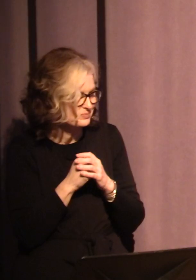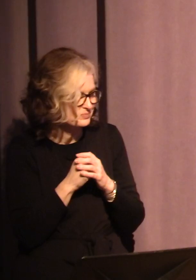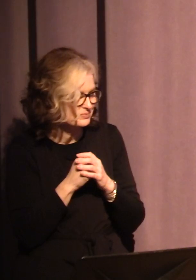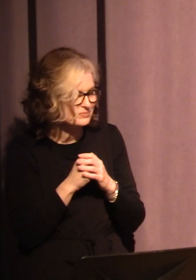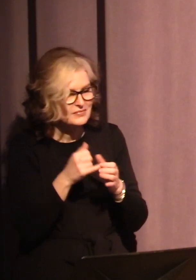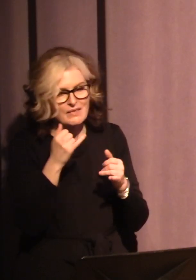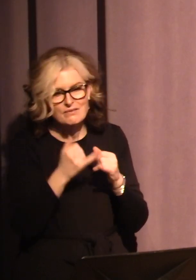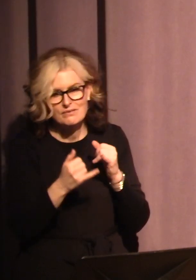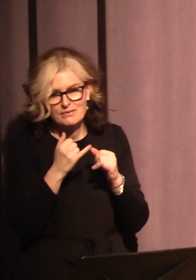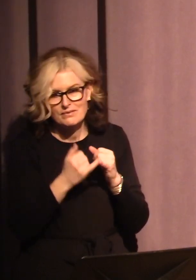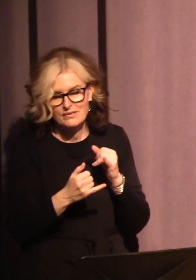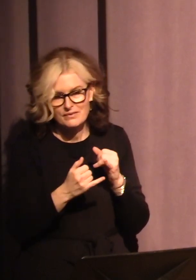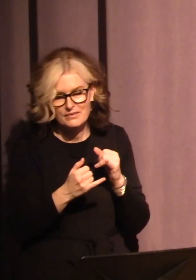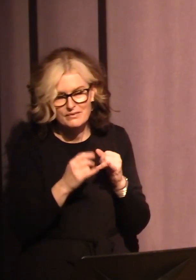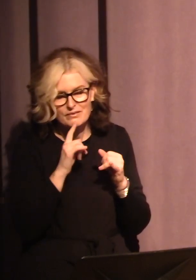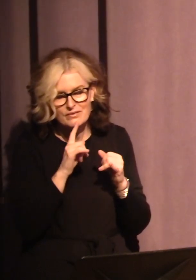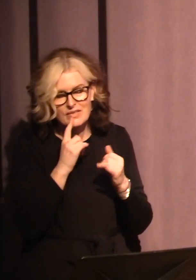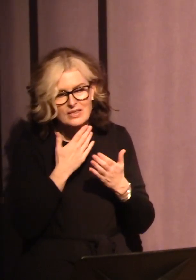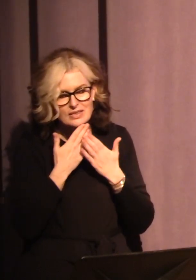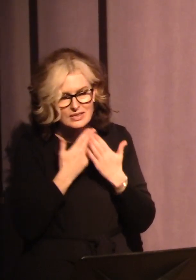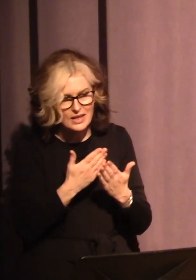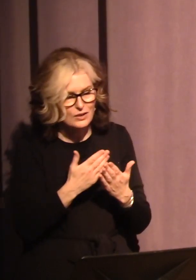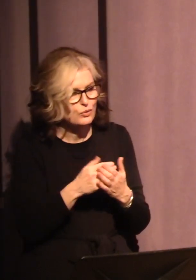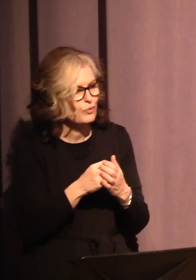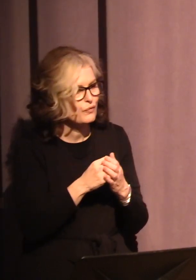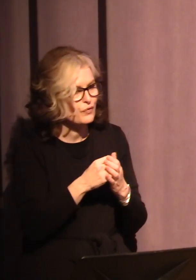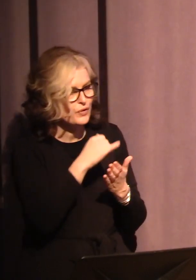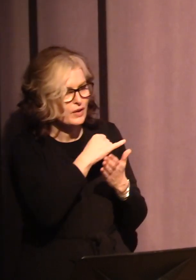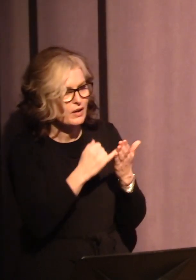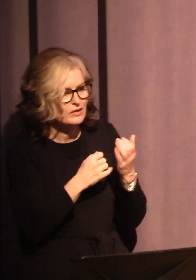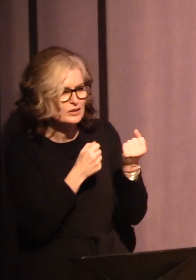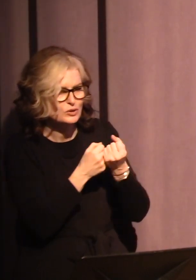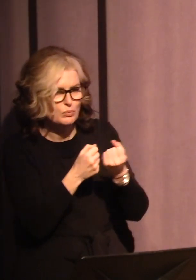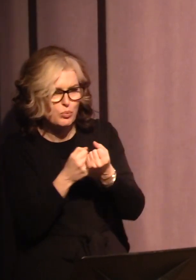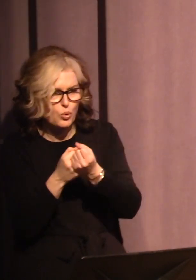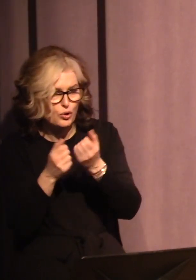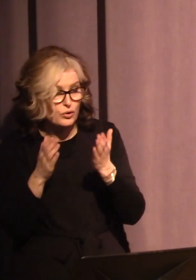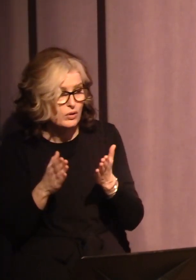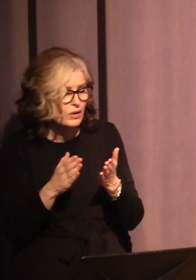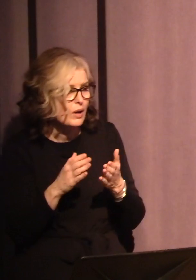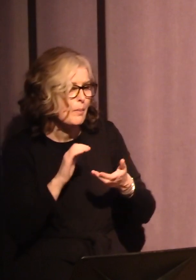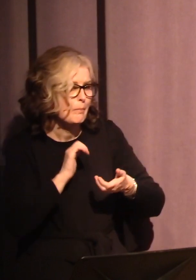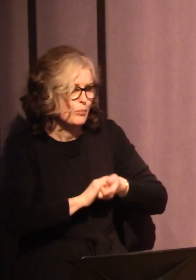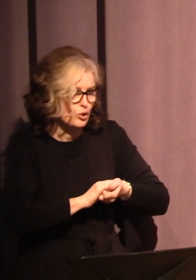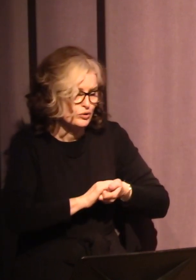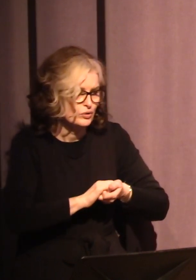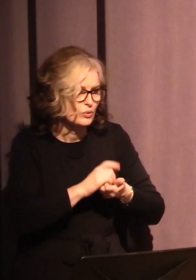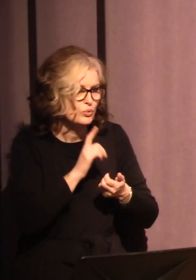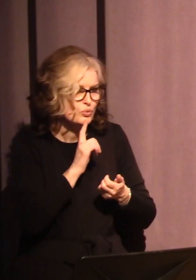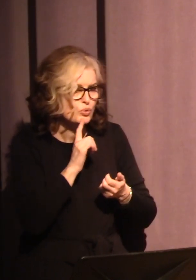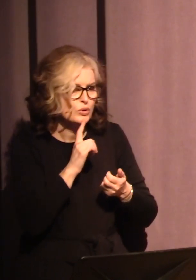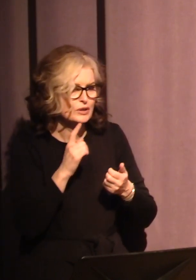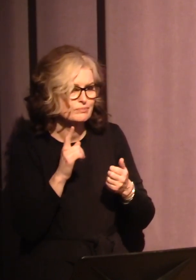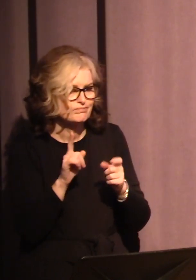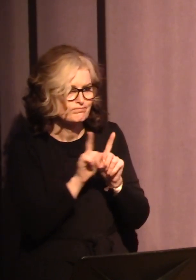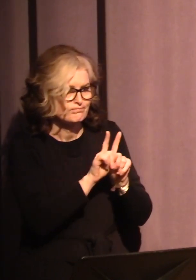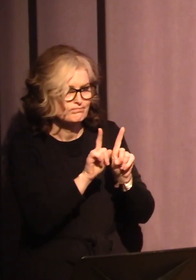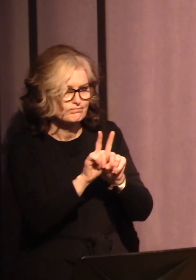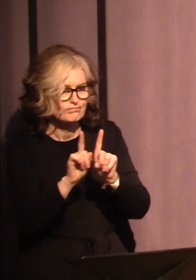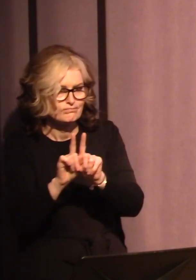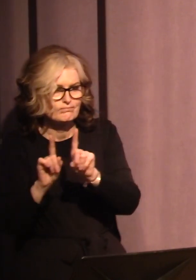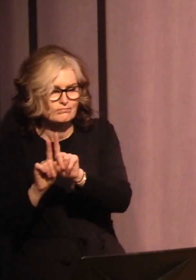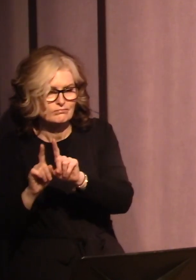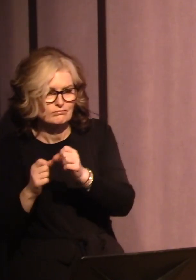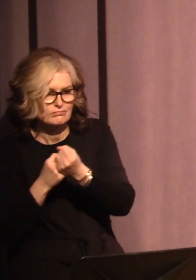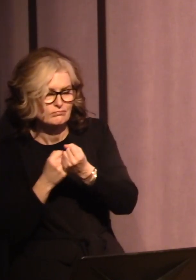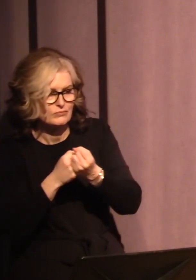And finally, I'm very grateful for the exhibition's generous sponsors, and I would like to say partnership, and truly shoulder-to-shoulder partnership